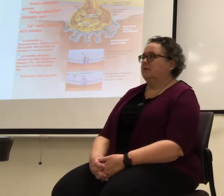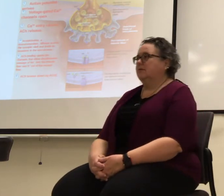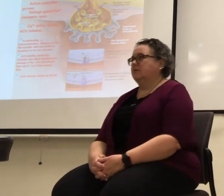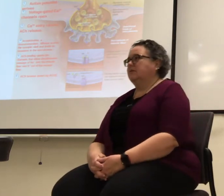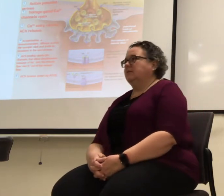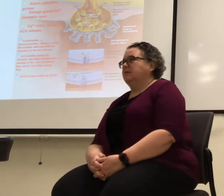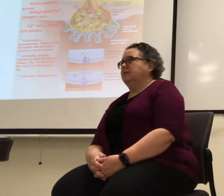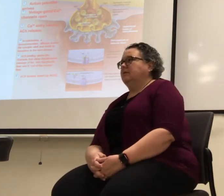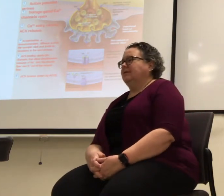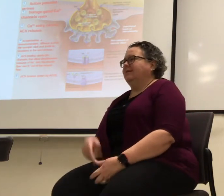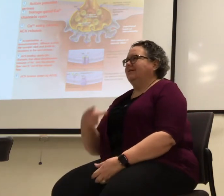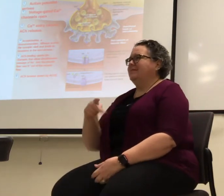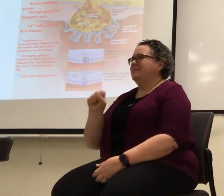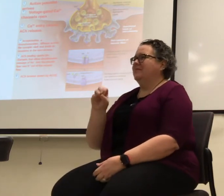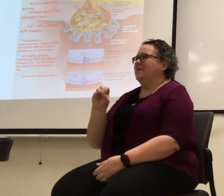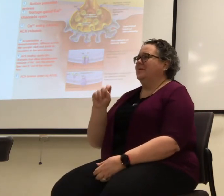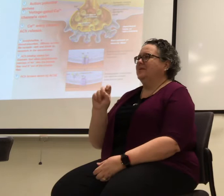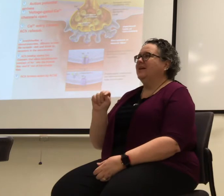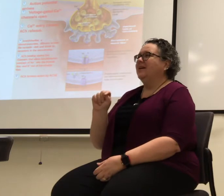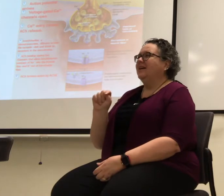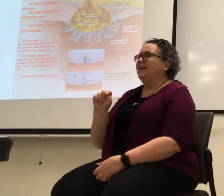post-synaptic cell.